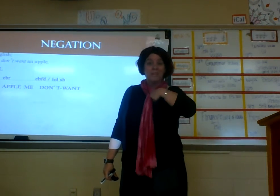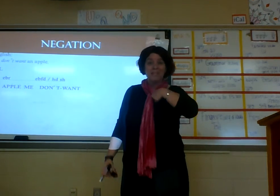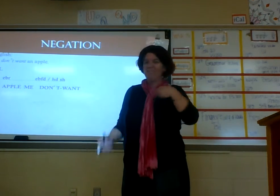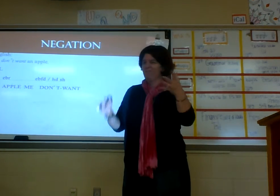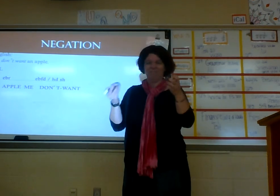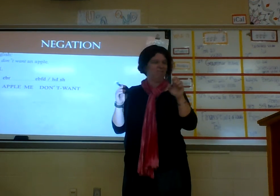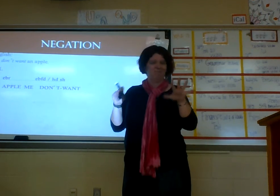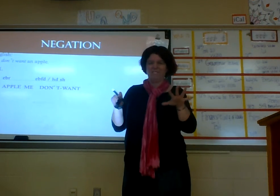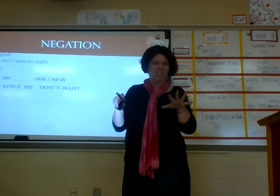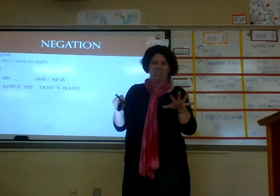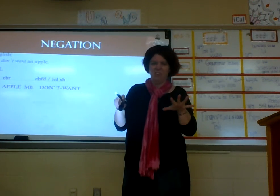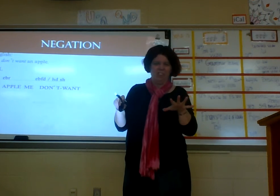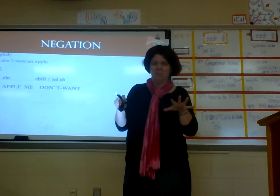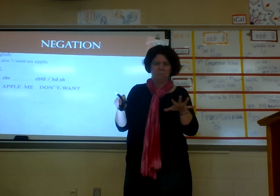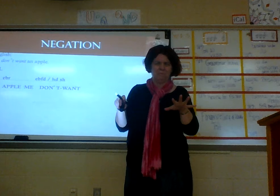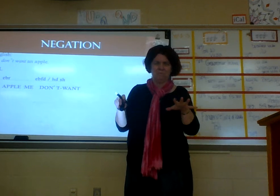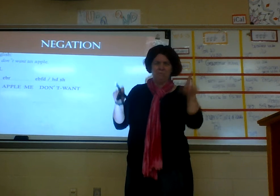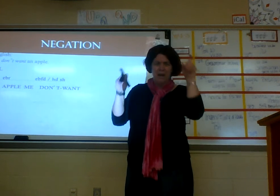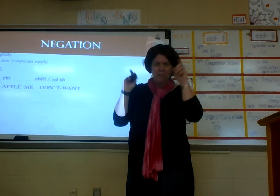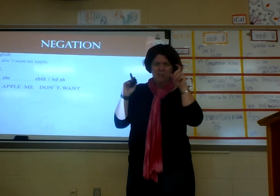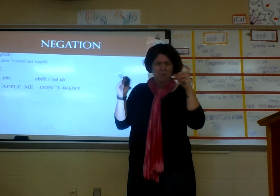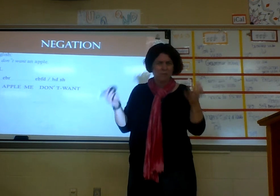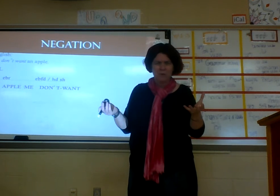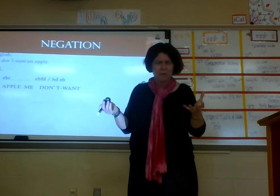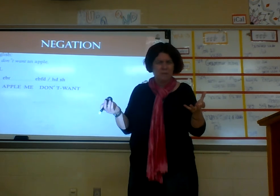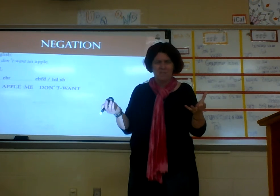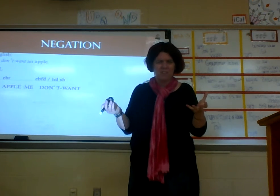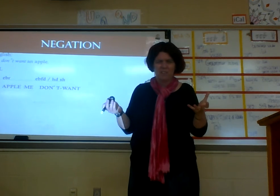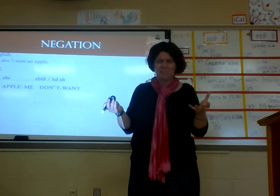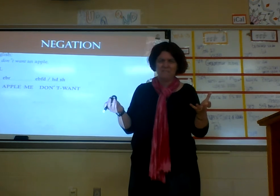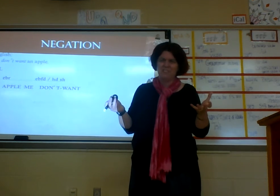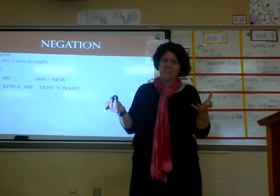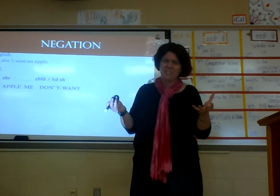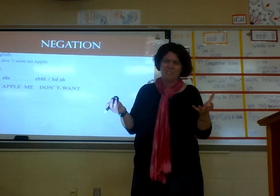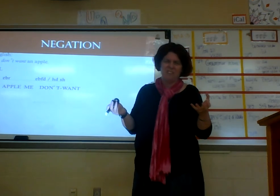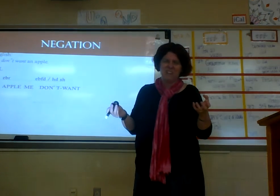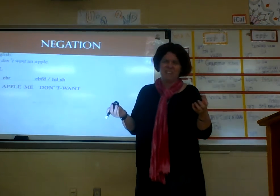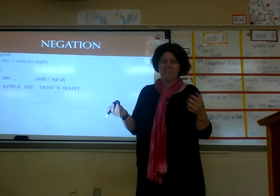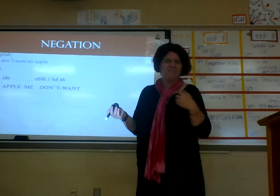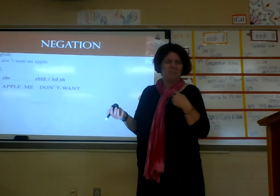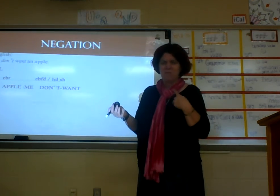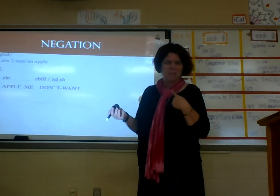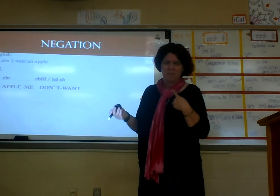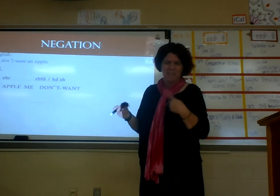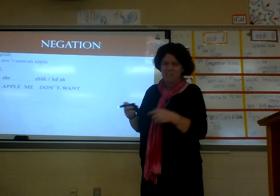me, I don't want it. My eyebrows are furrowed. I'm giving the look of no thank you, and I'm shaking my head no.